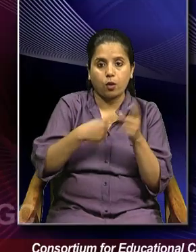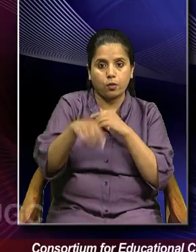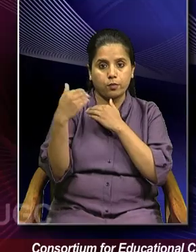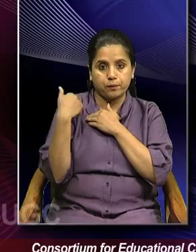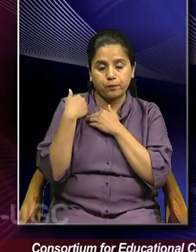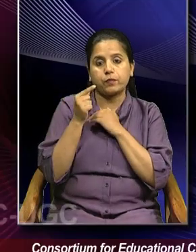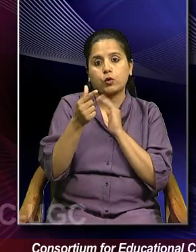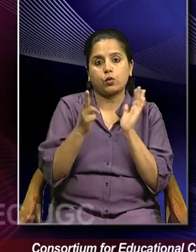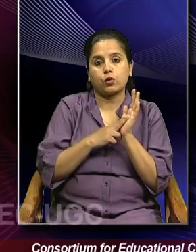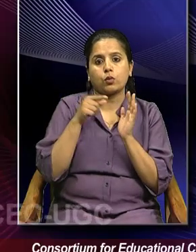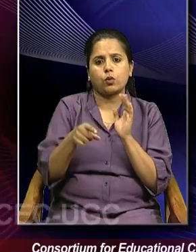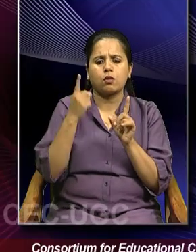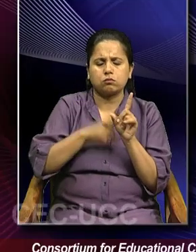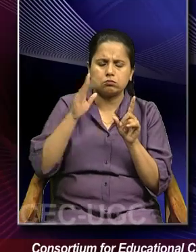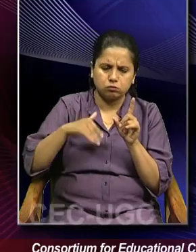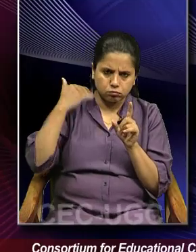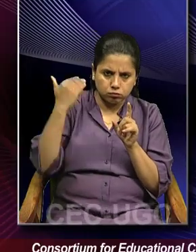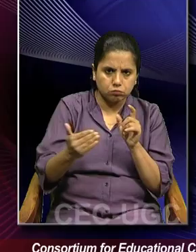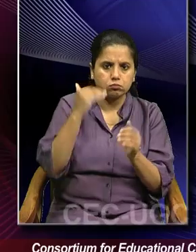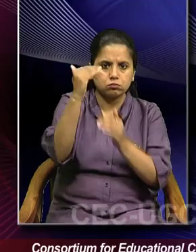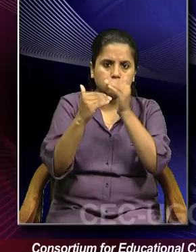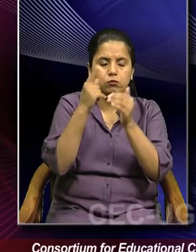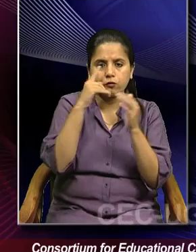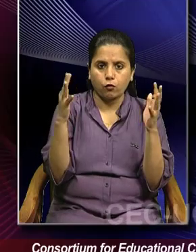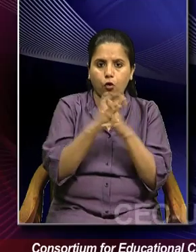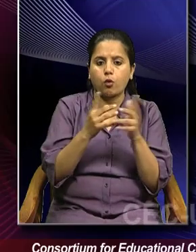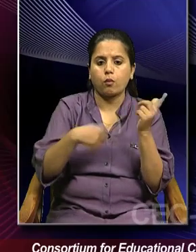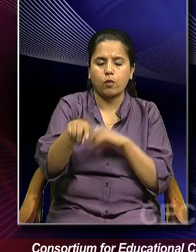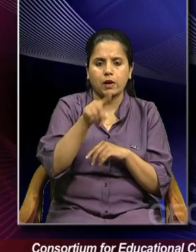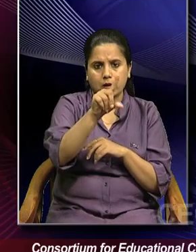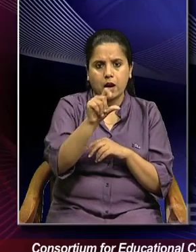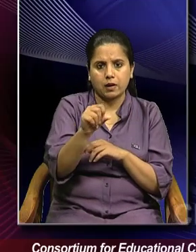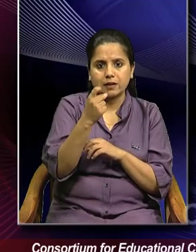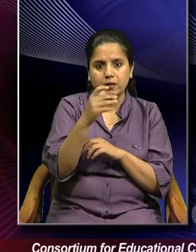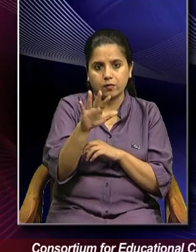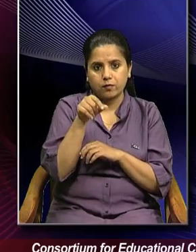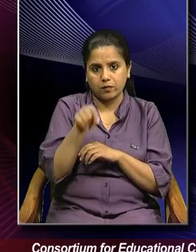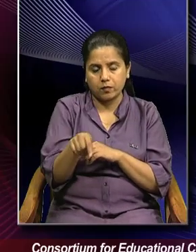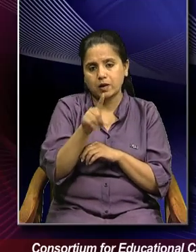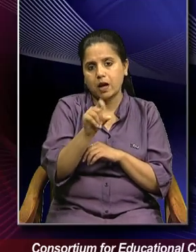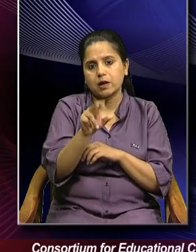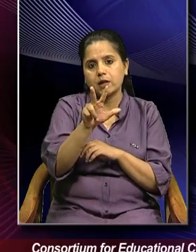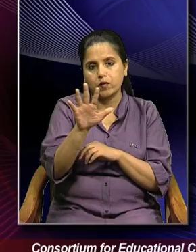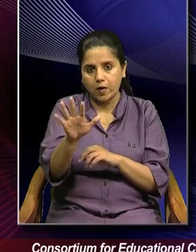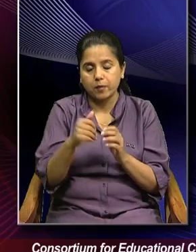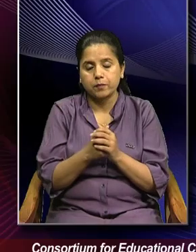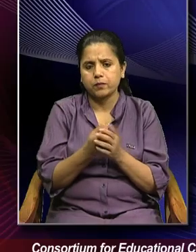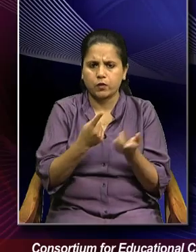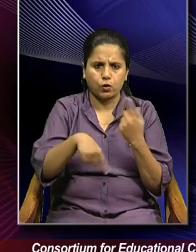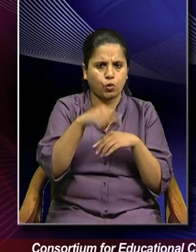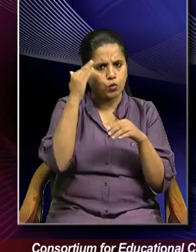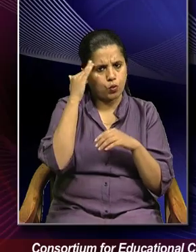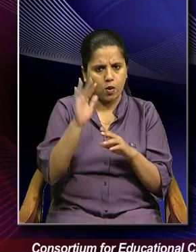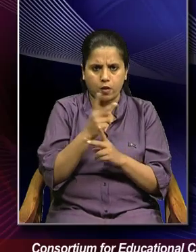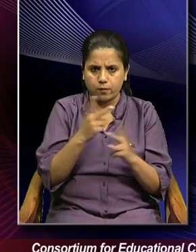United Nations Decade for Advancement of Women was there from 1975 to 1985. Now, we all know about